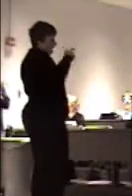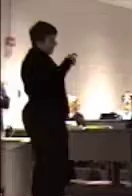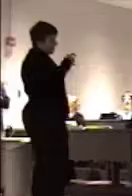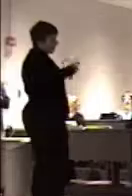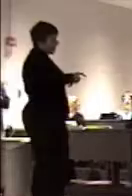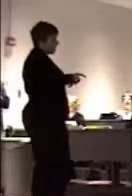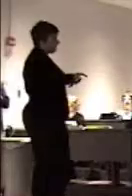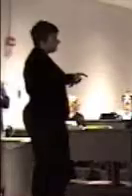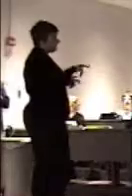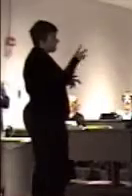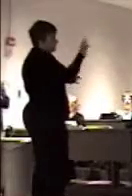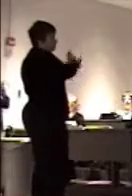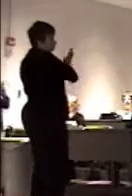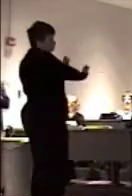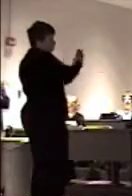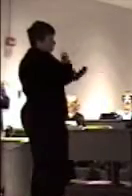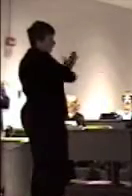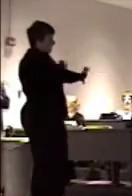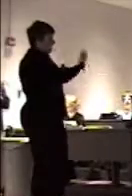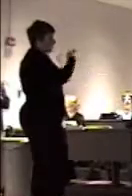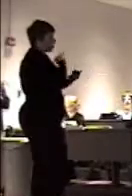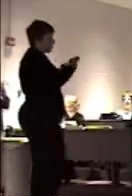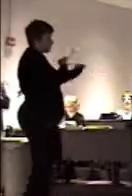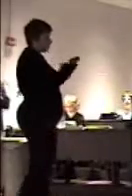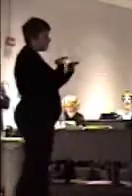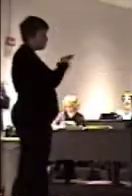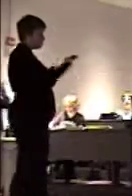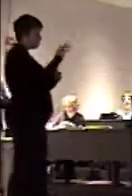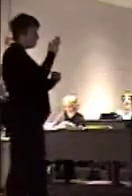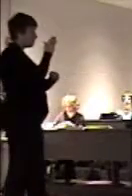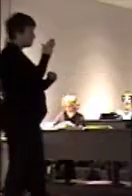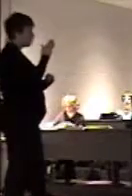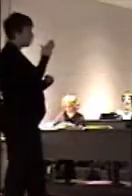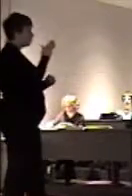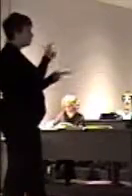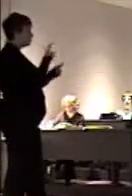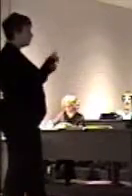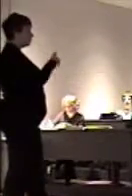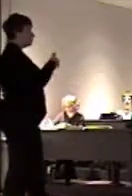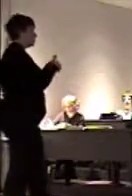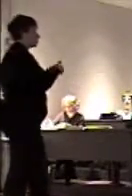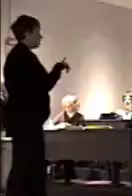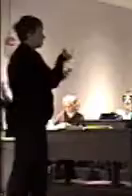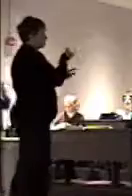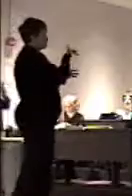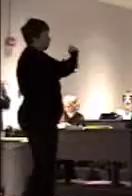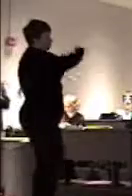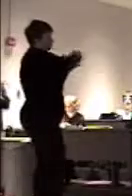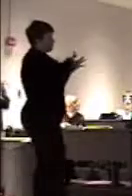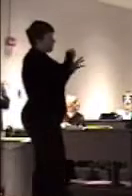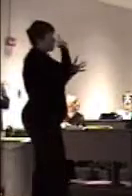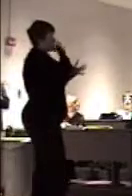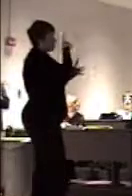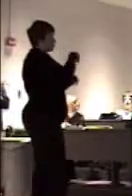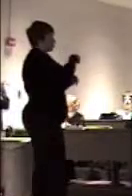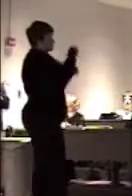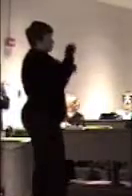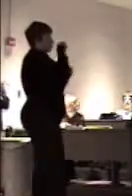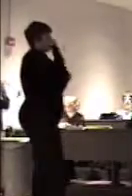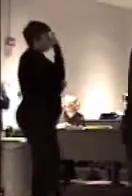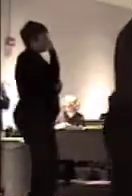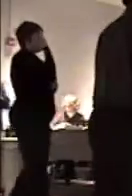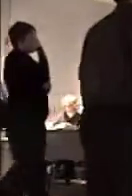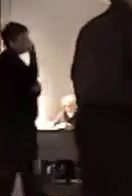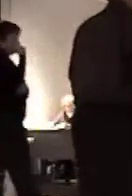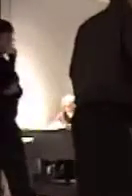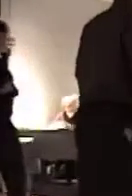Let's analyze karate and analyze the movements of it. It was devised for certain reasons. Okay,